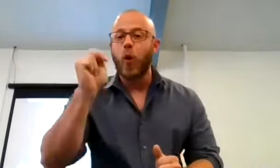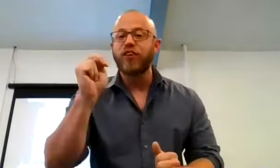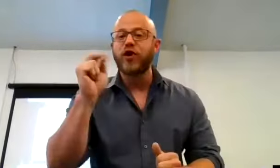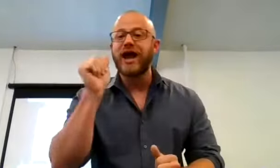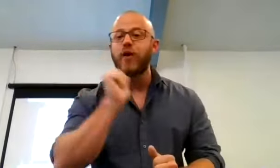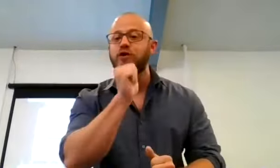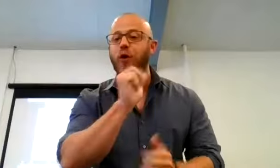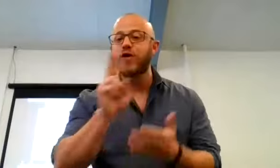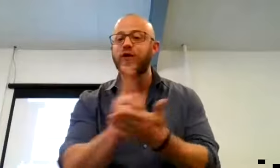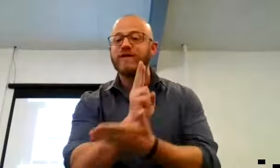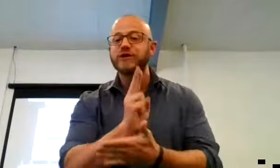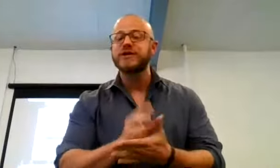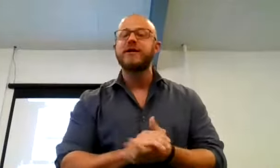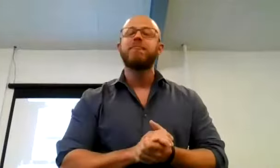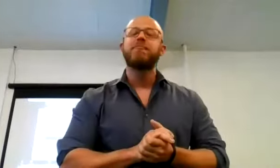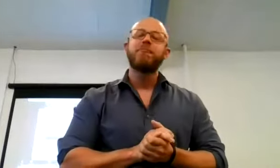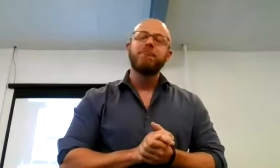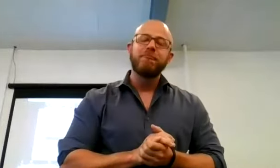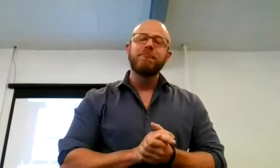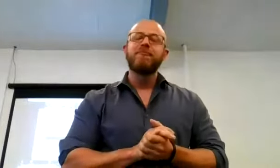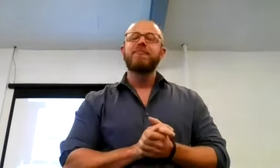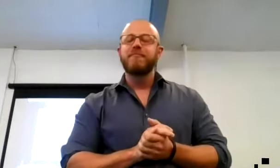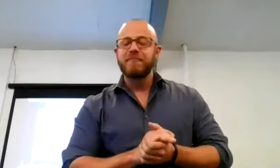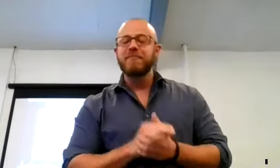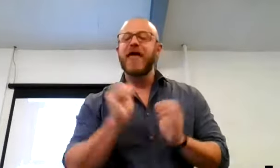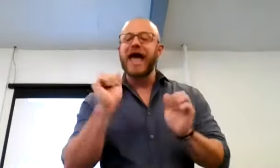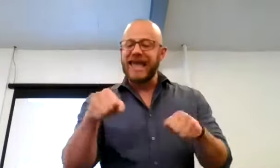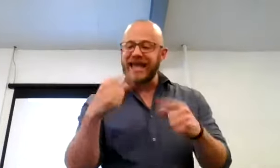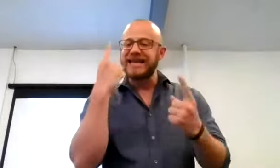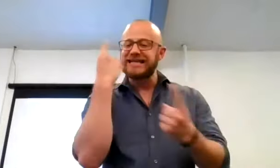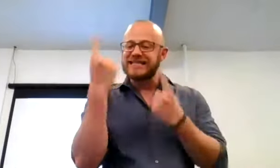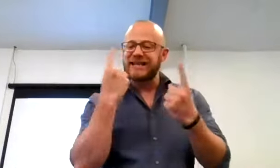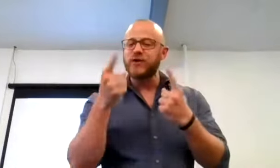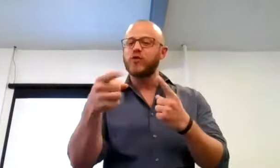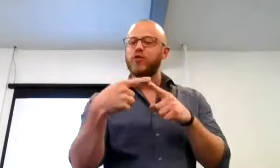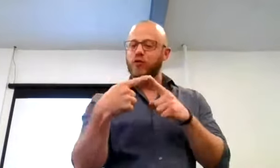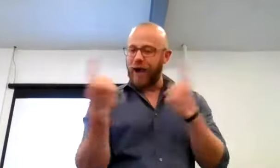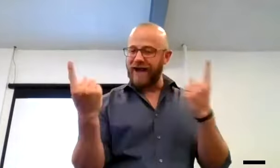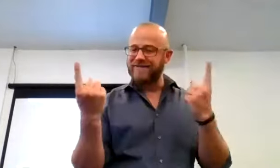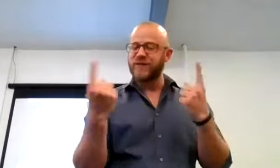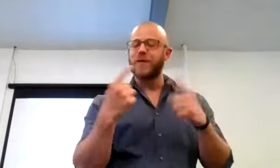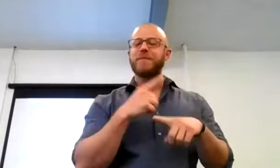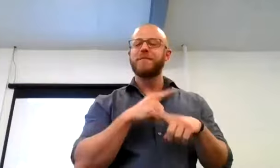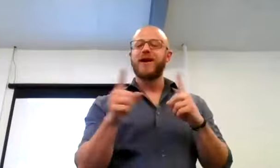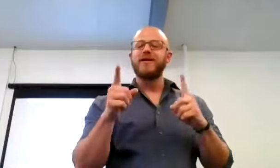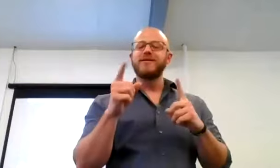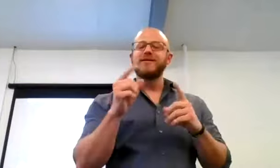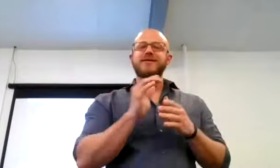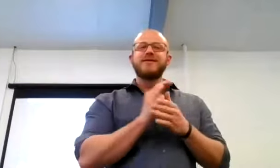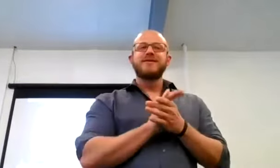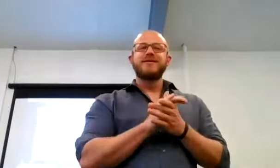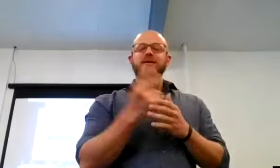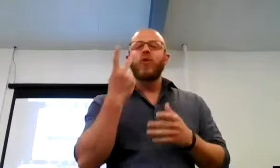Rival with Northern Arizona University. Okay, I can understand that with the rivalry between